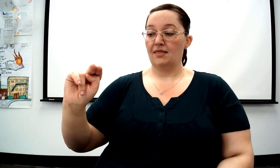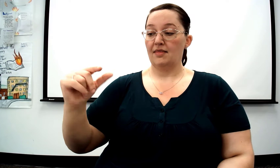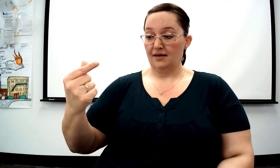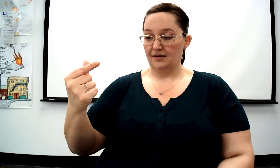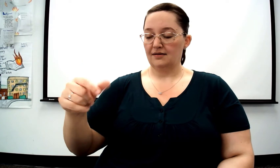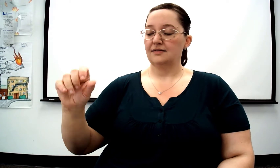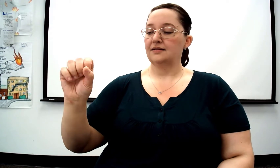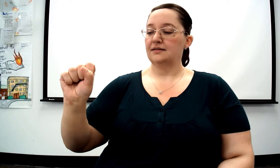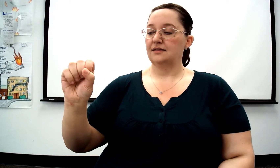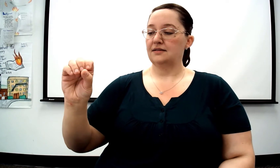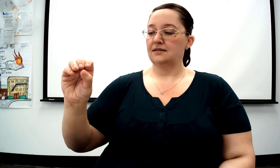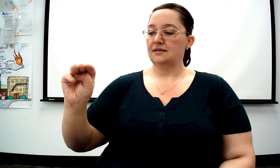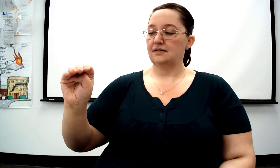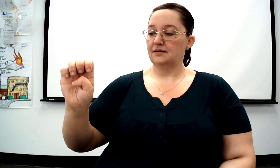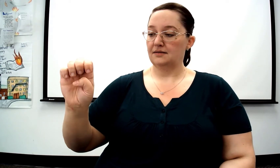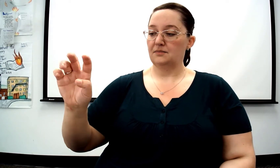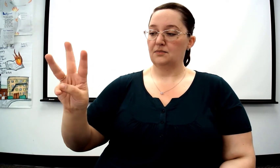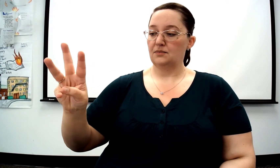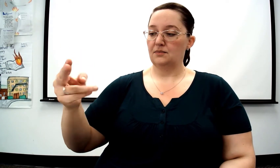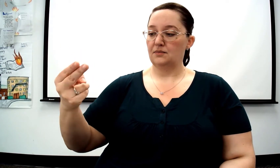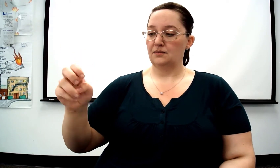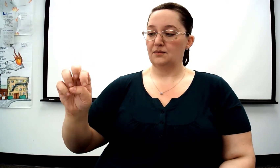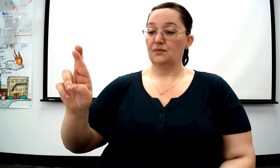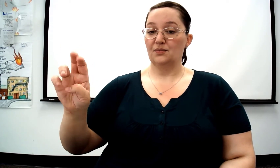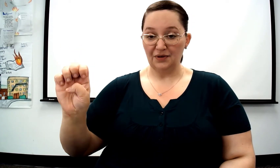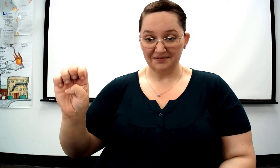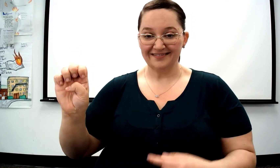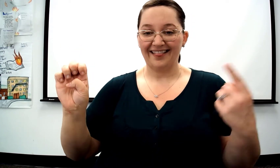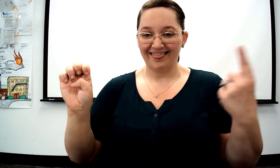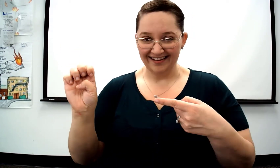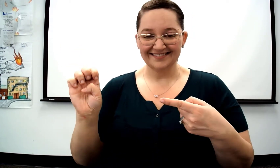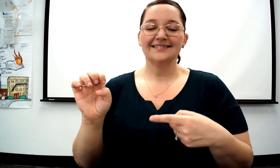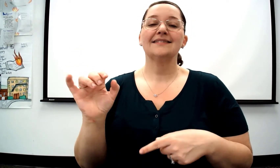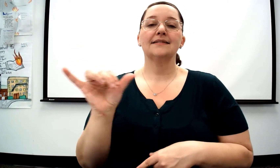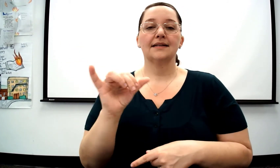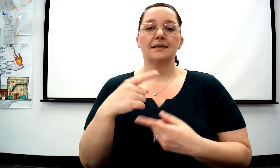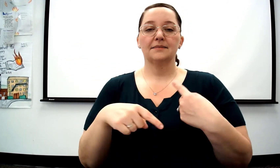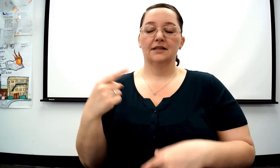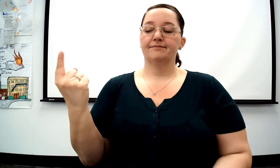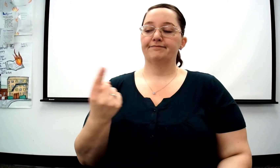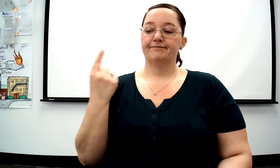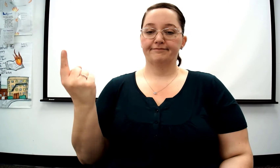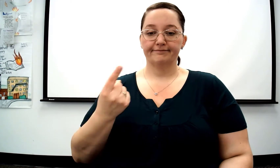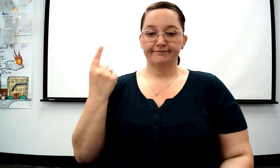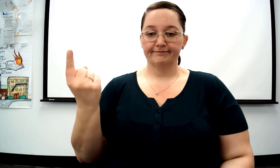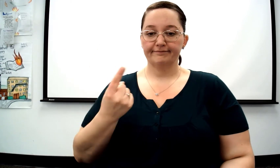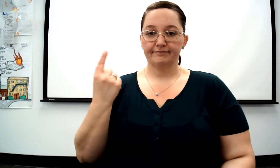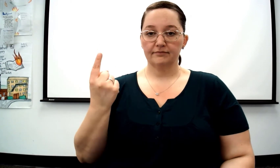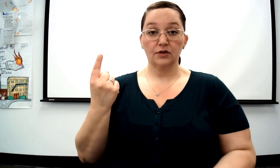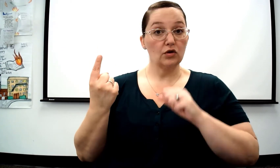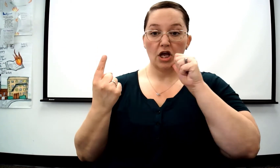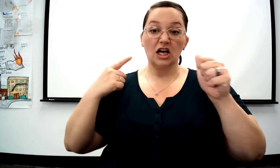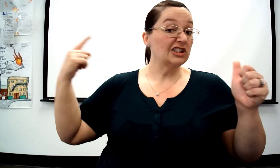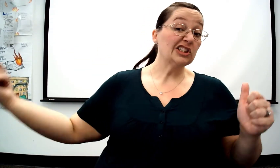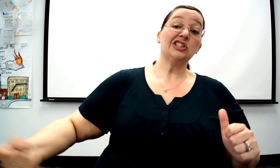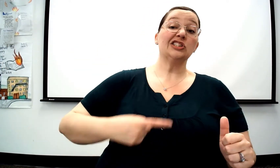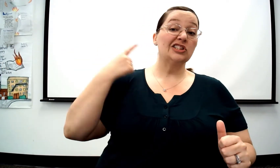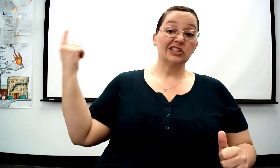something, and somewhere. These are all the same sign, and it is like always, but it's going to be a little bit